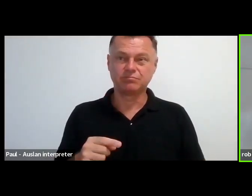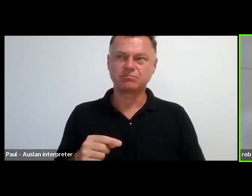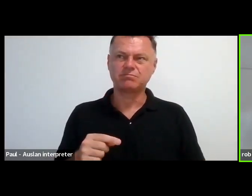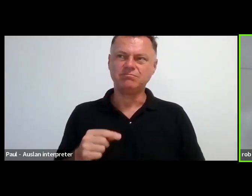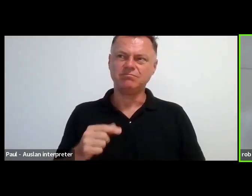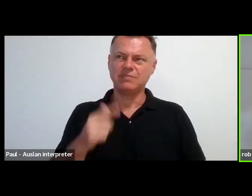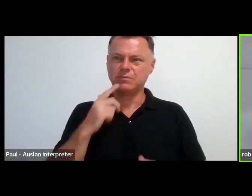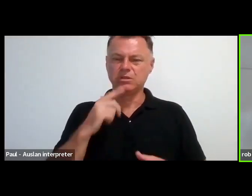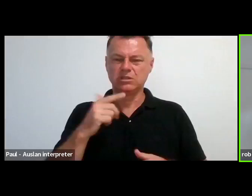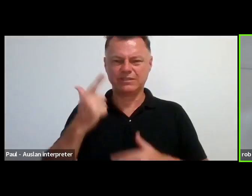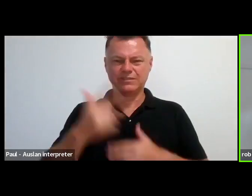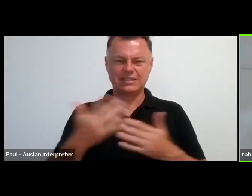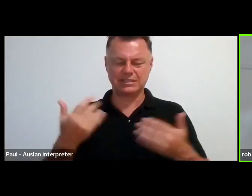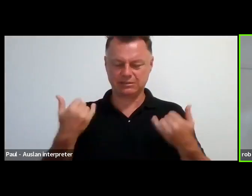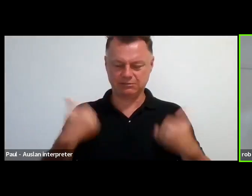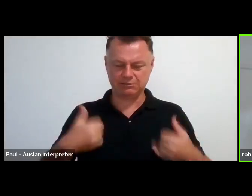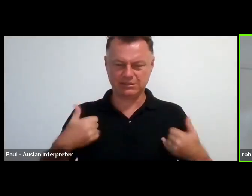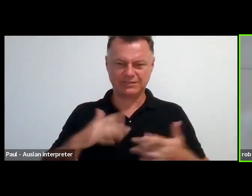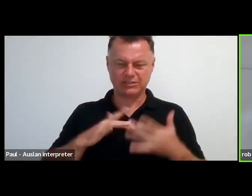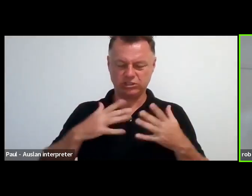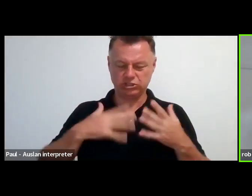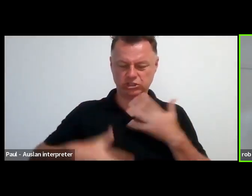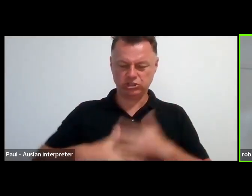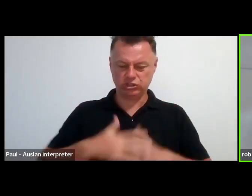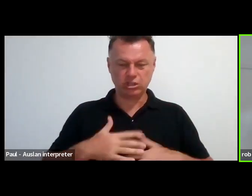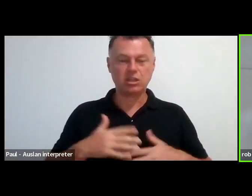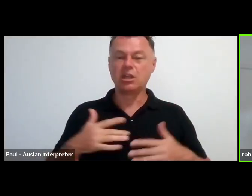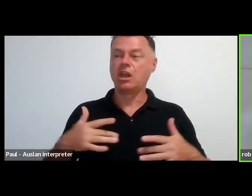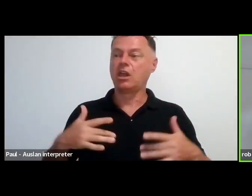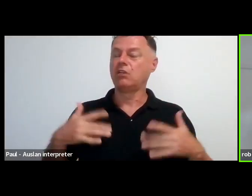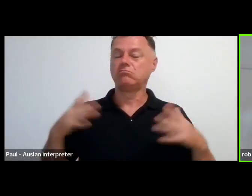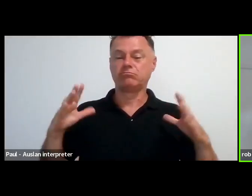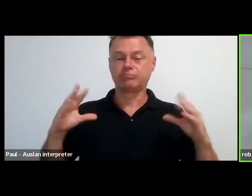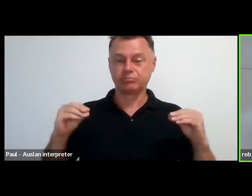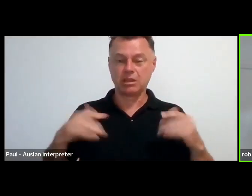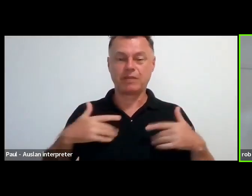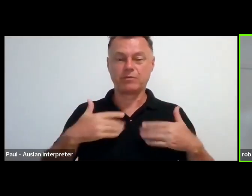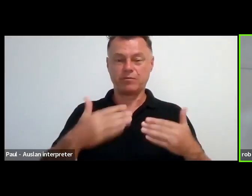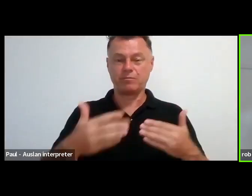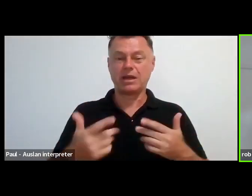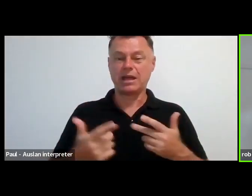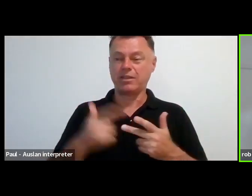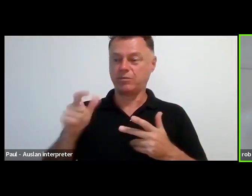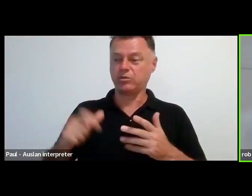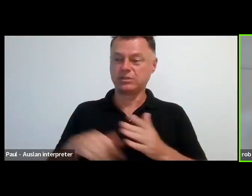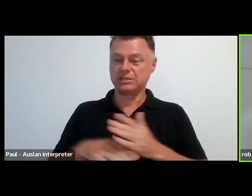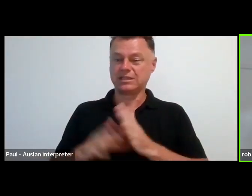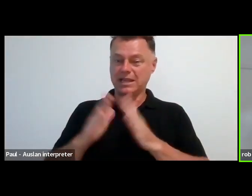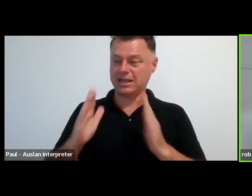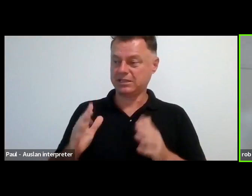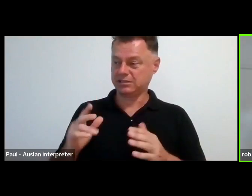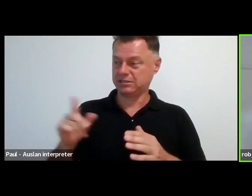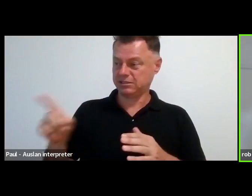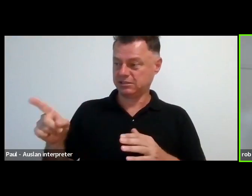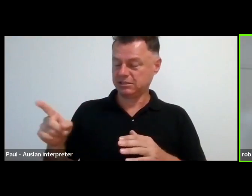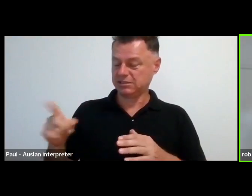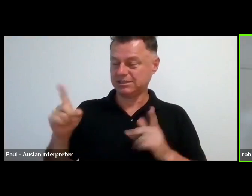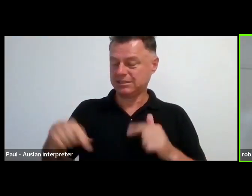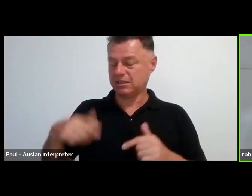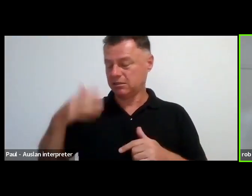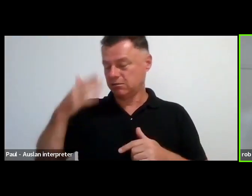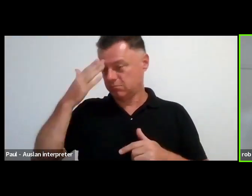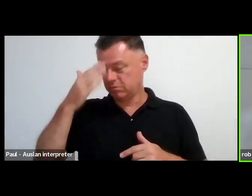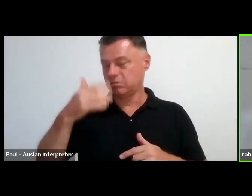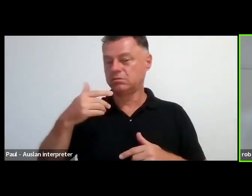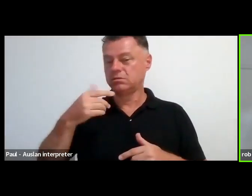infectious period and you can move on with your life. But the other person will have to isolate for the 7 days from when their symptoms started or their